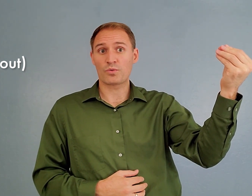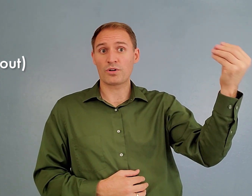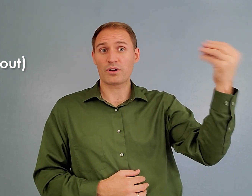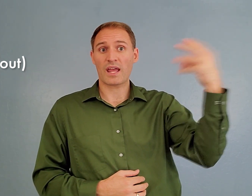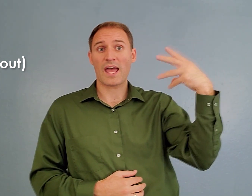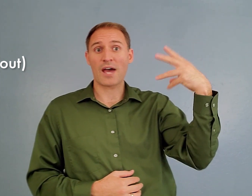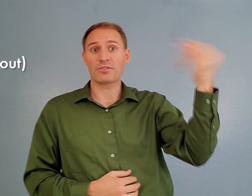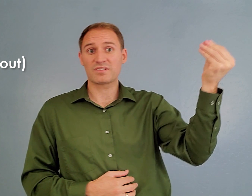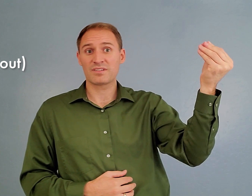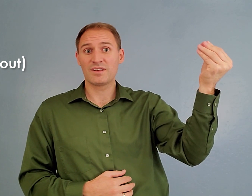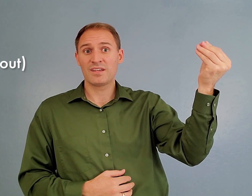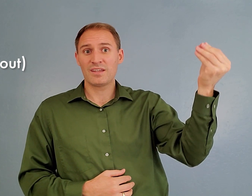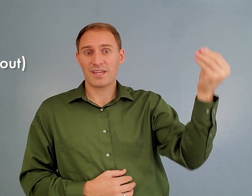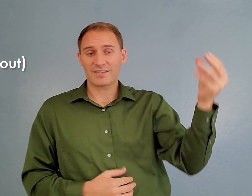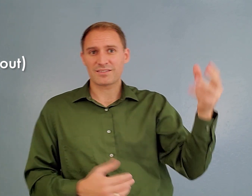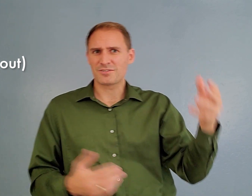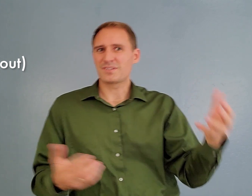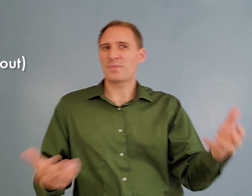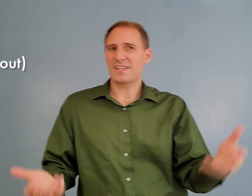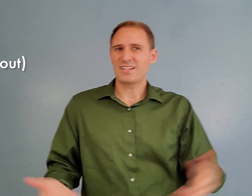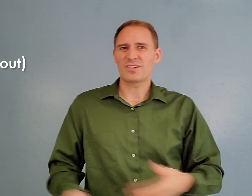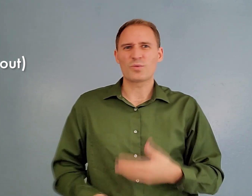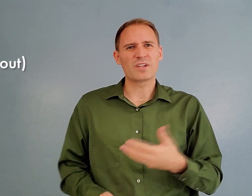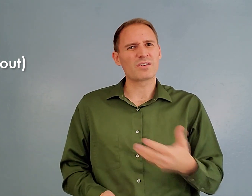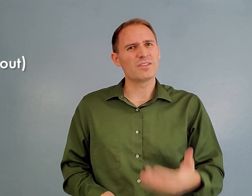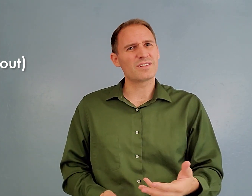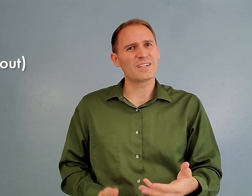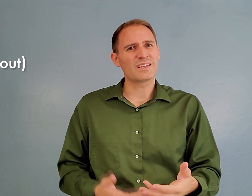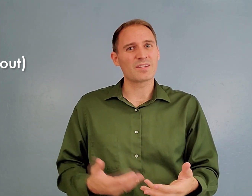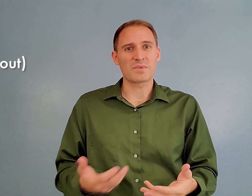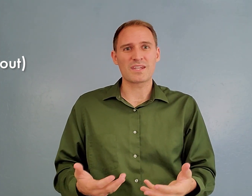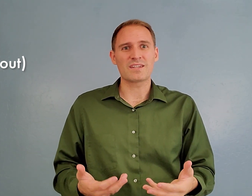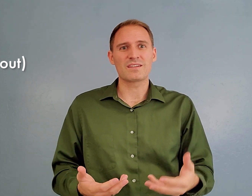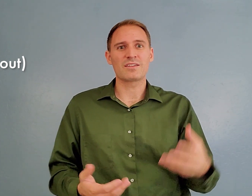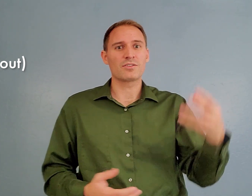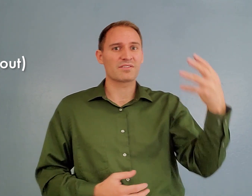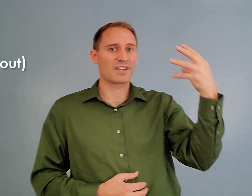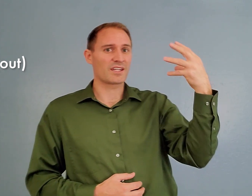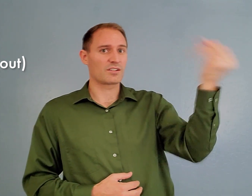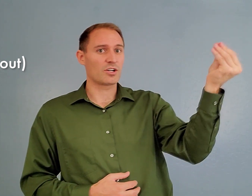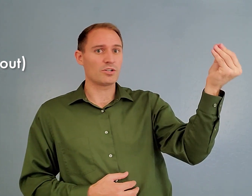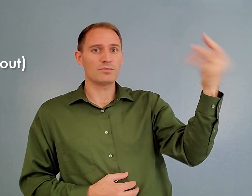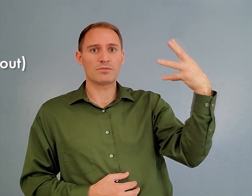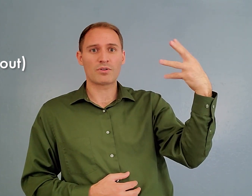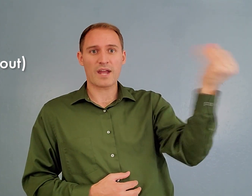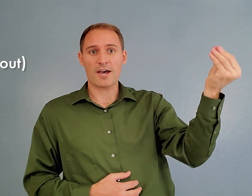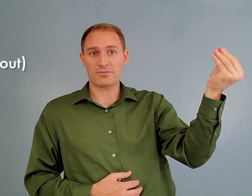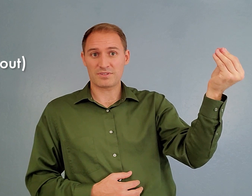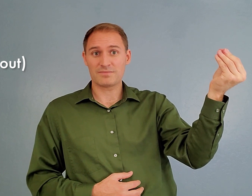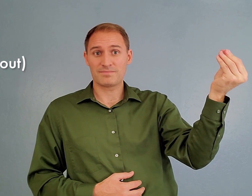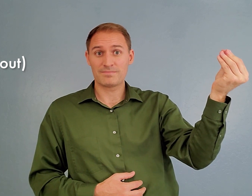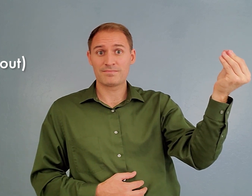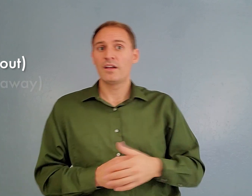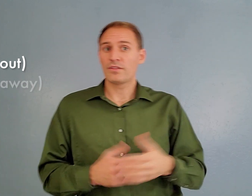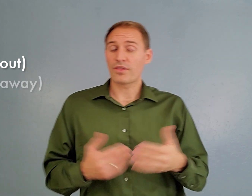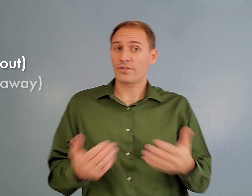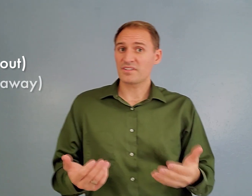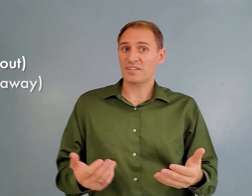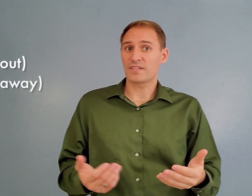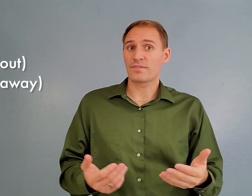word out. And so depending on the way you're using it and the meaning, you'll sign go or out. The third sign for that